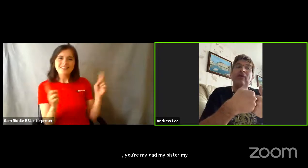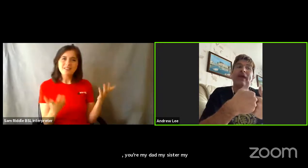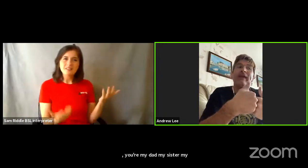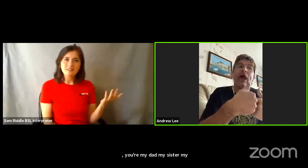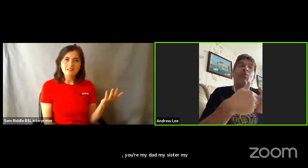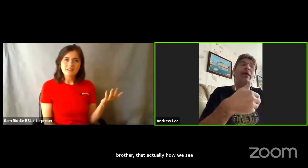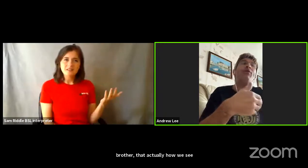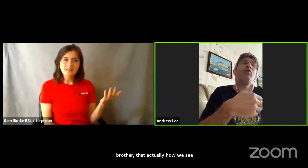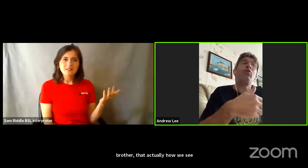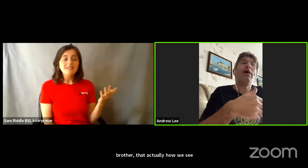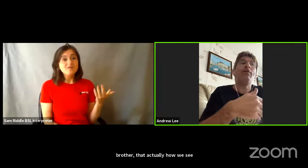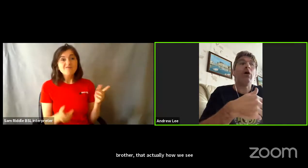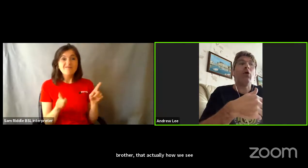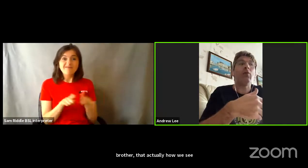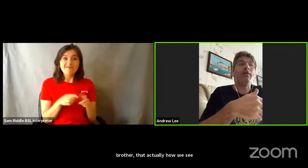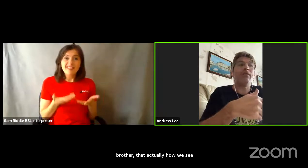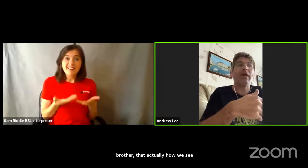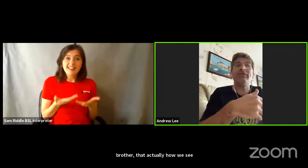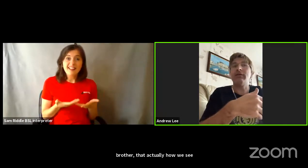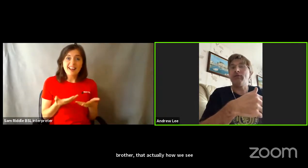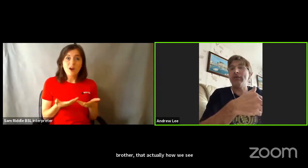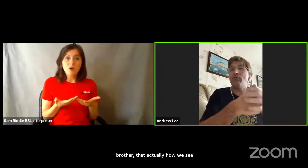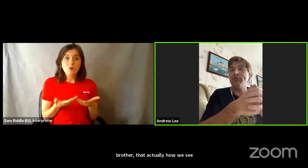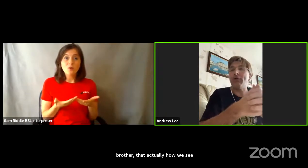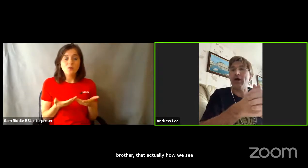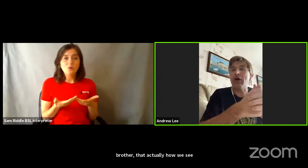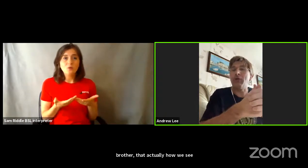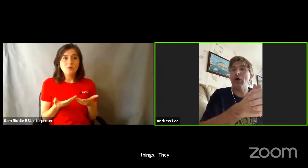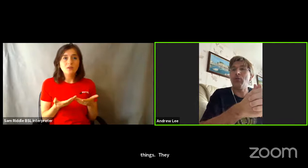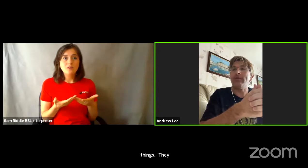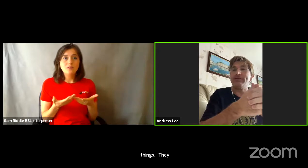they're doing it now, even with